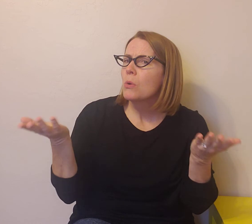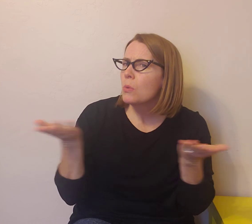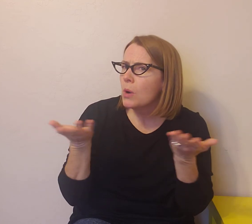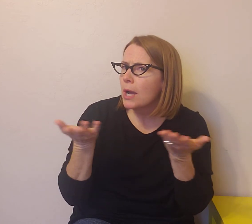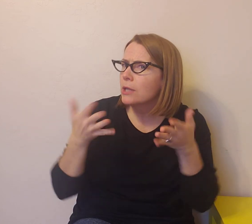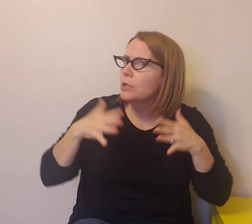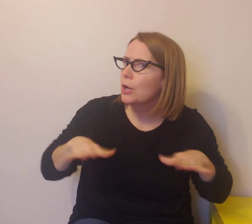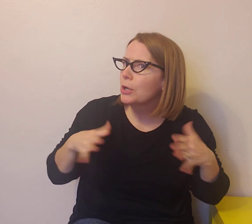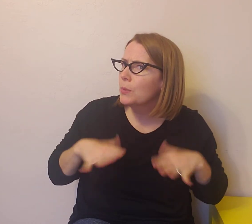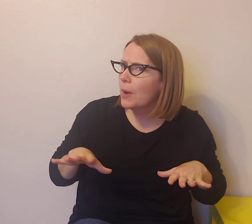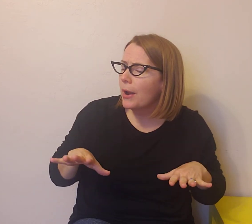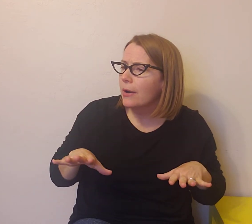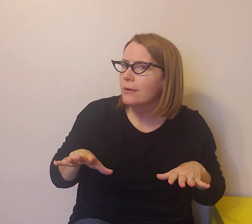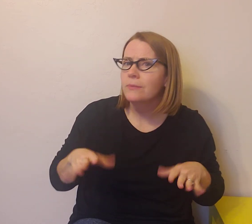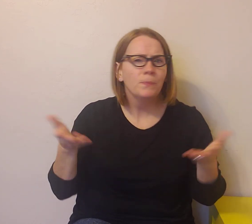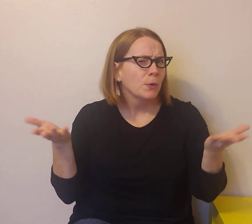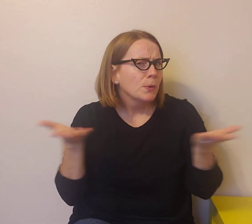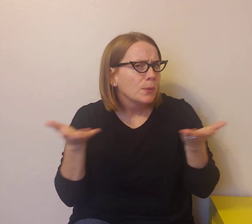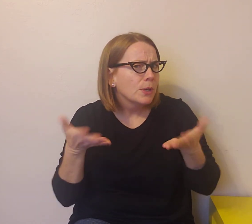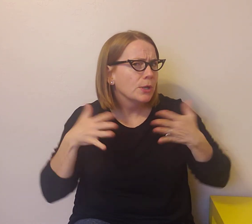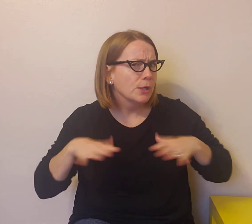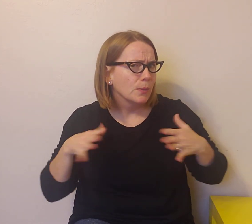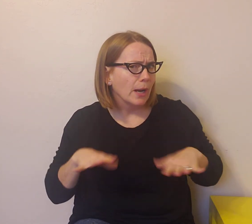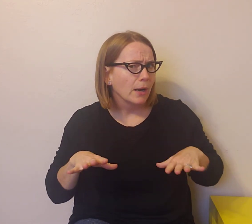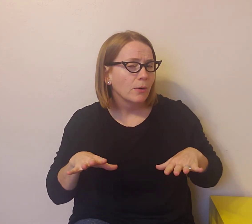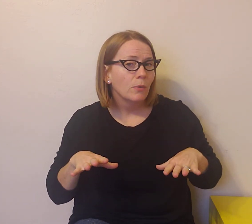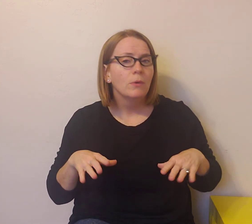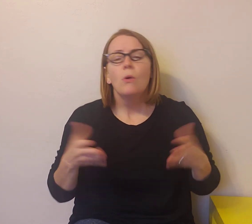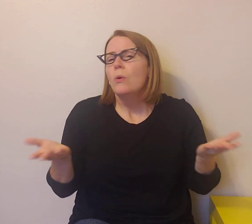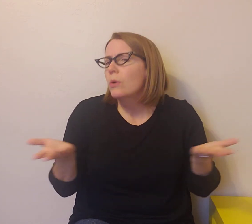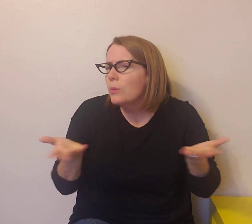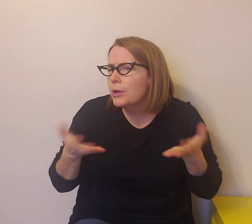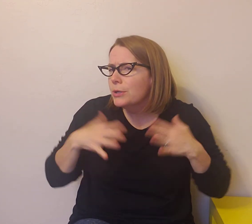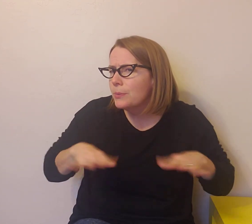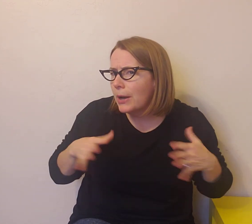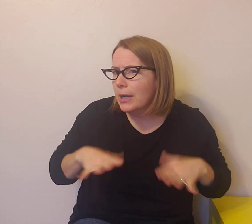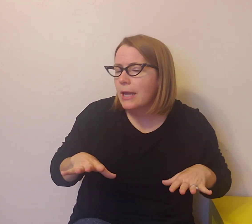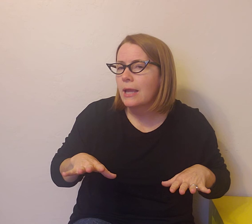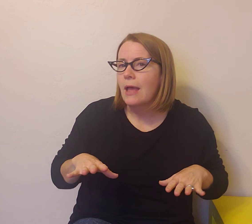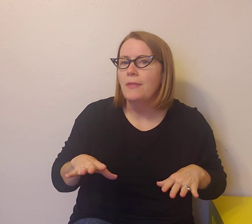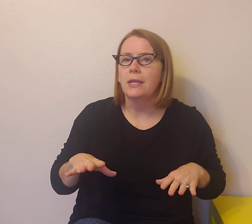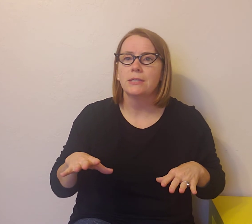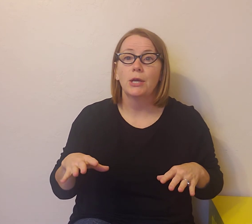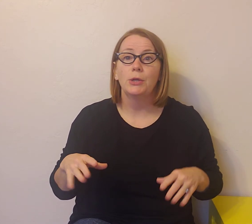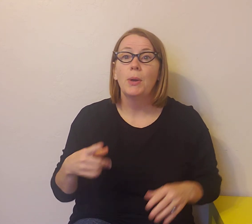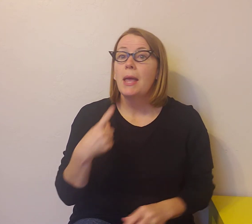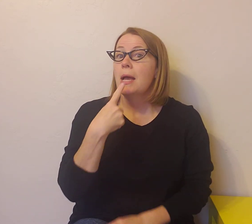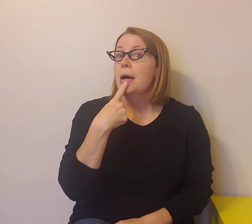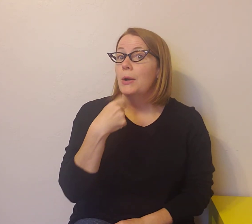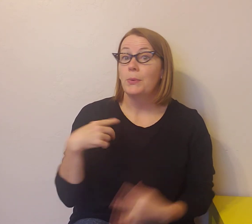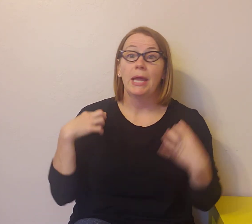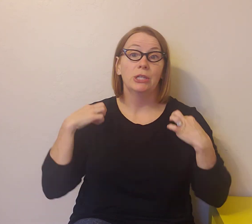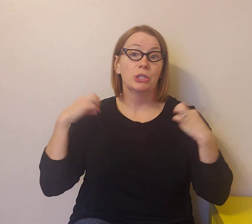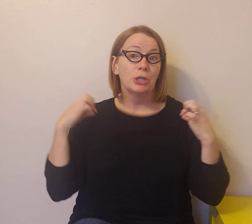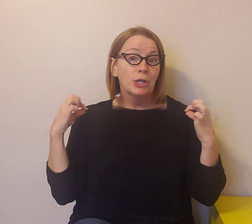what are you gonna wear what are you gonna wear or what are you wearing and they can tell you a red shirt